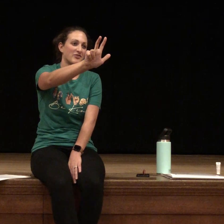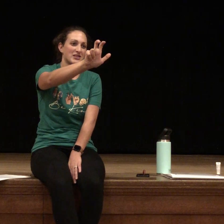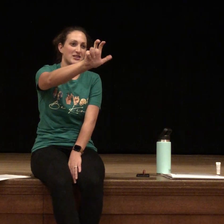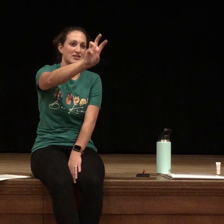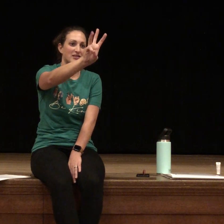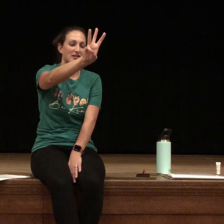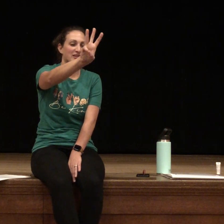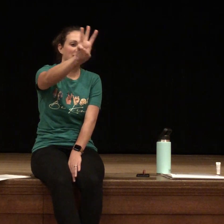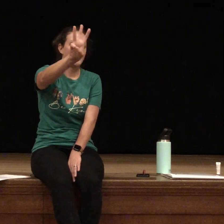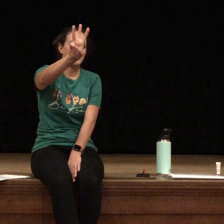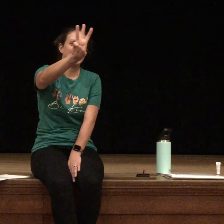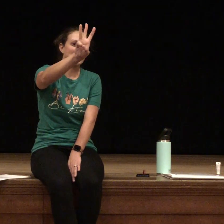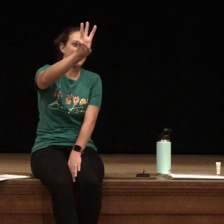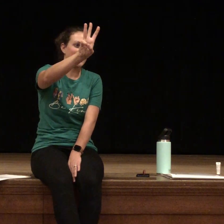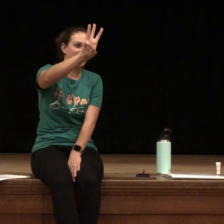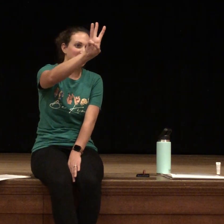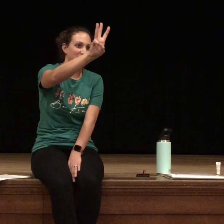3, this is 6.